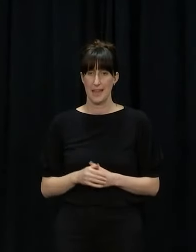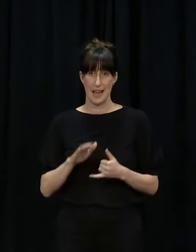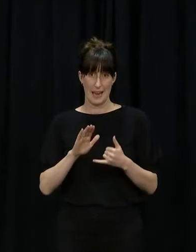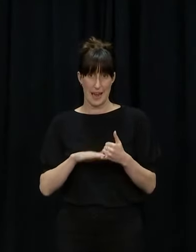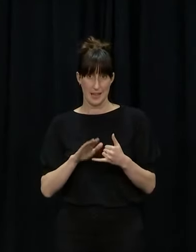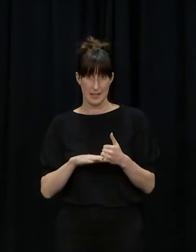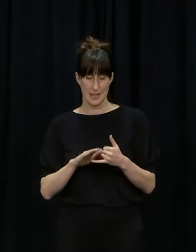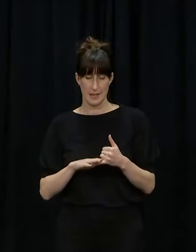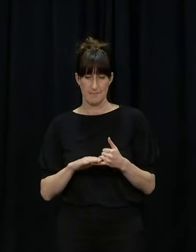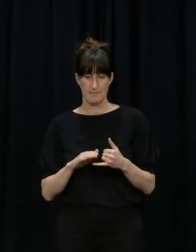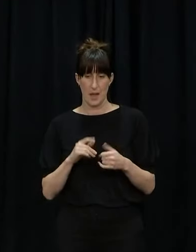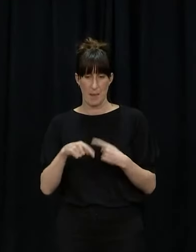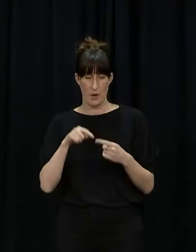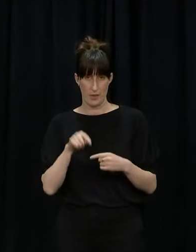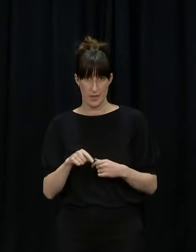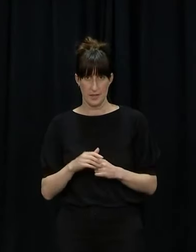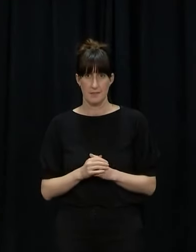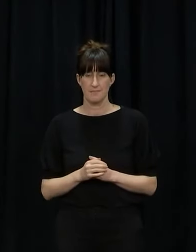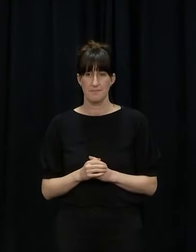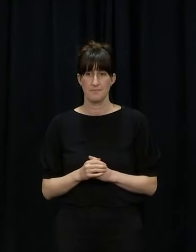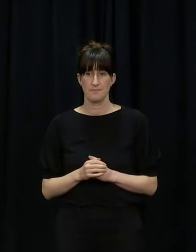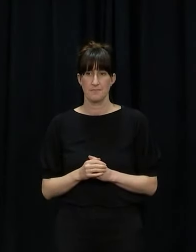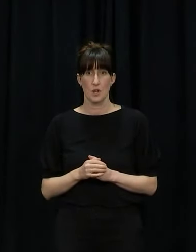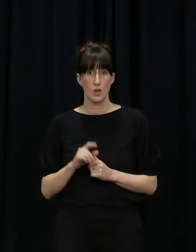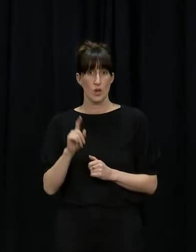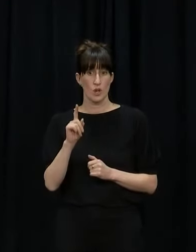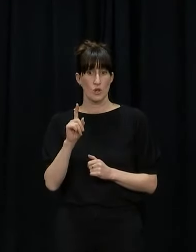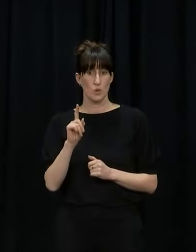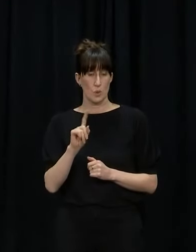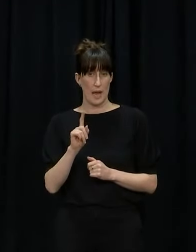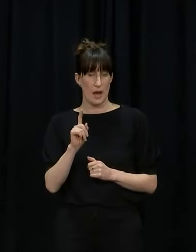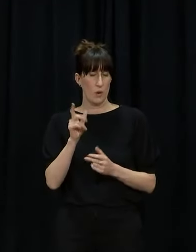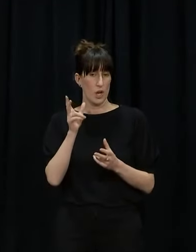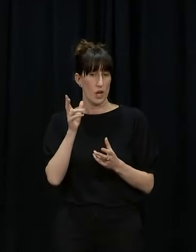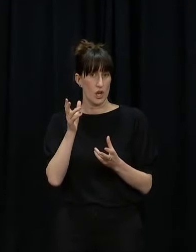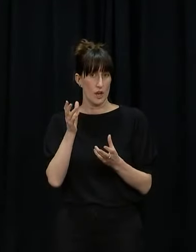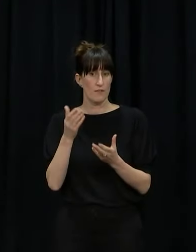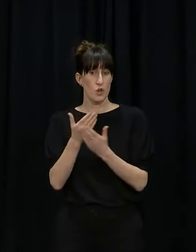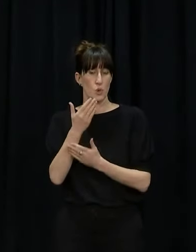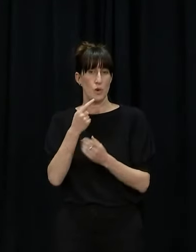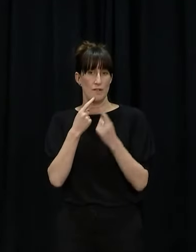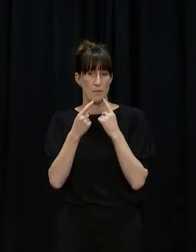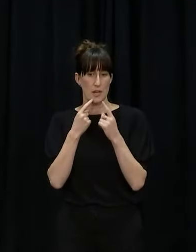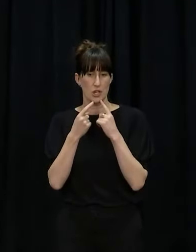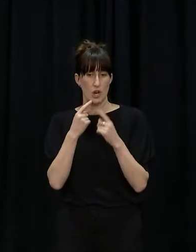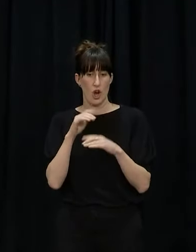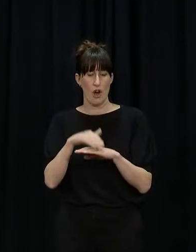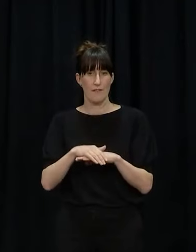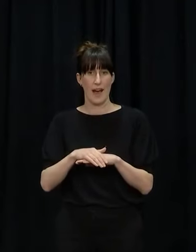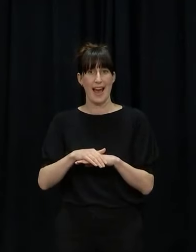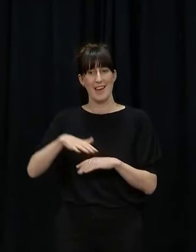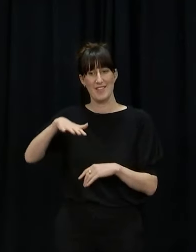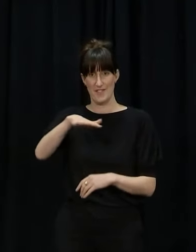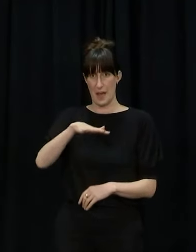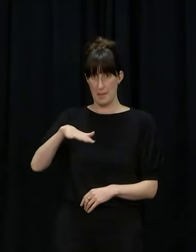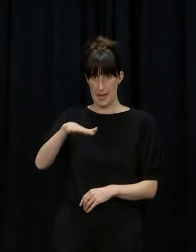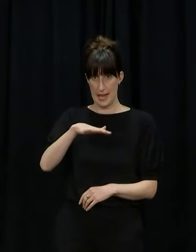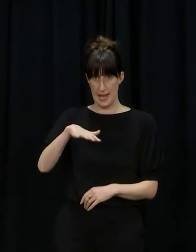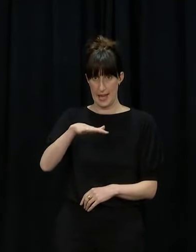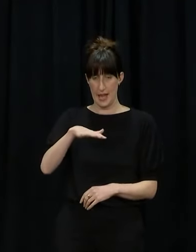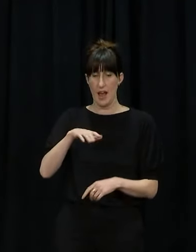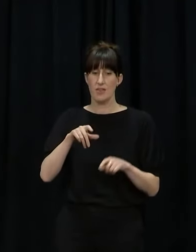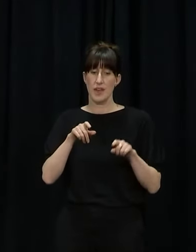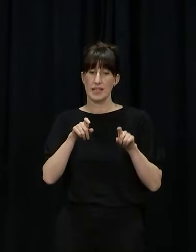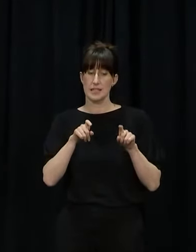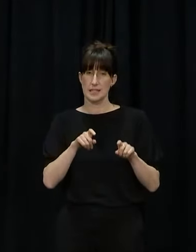point. We have learned today that a family adjacent to the case at the Crown Plaza has now